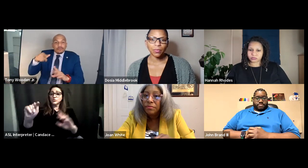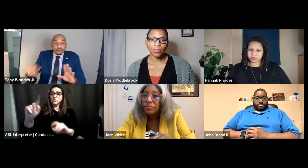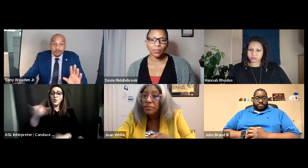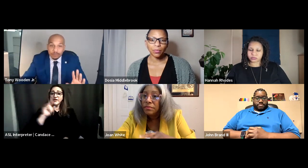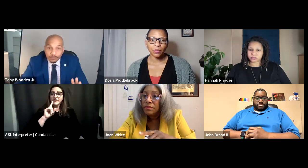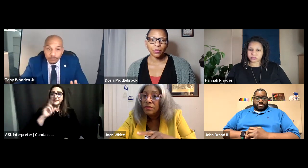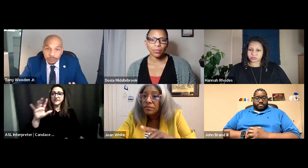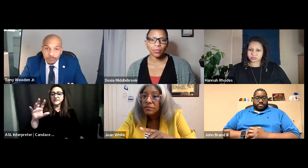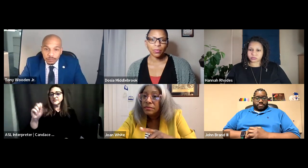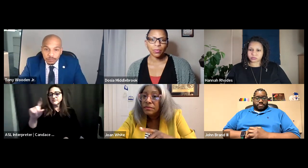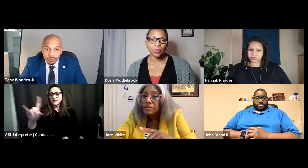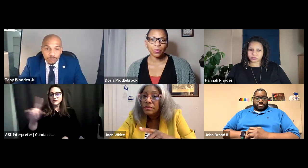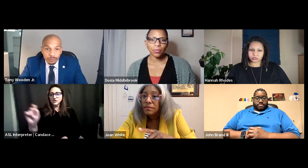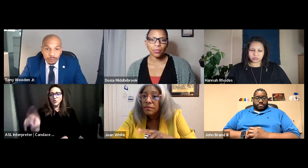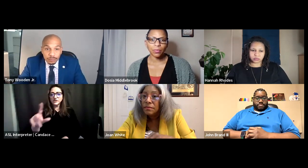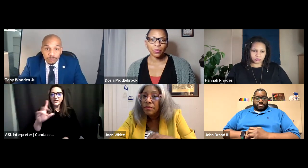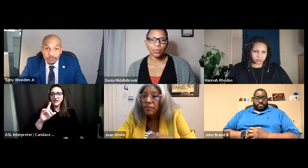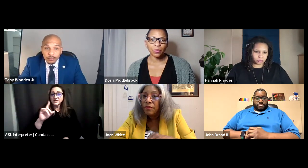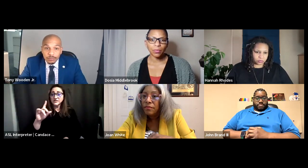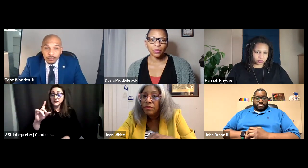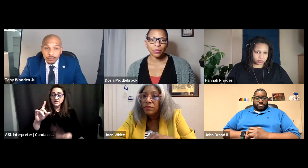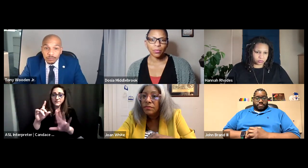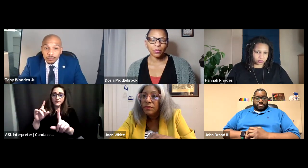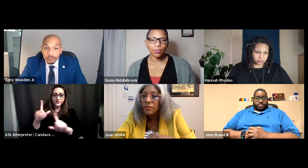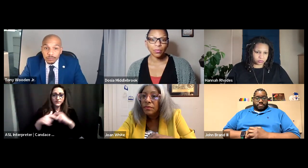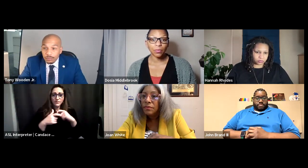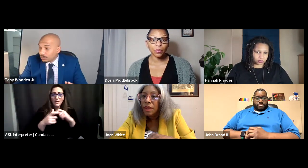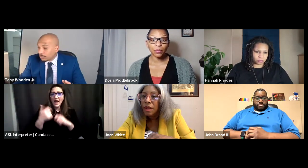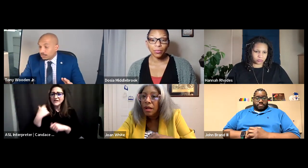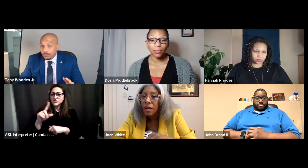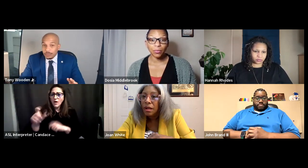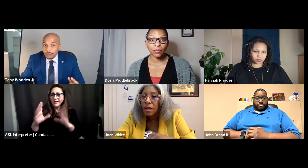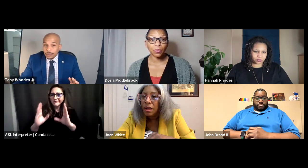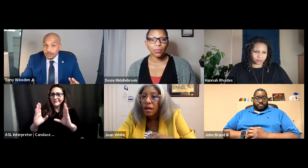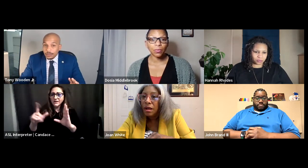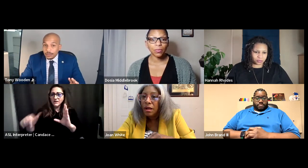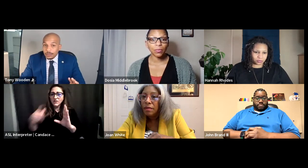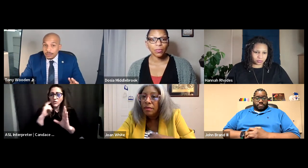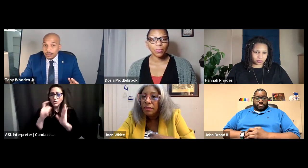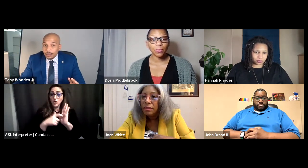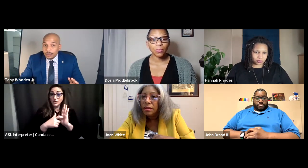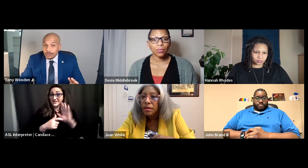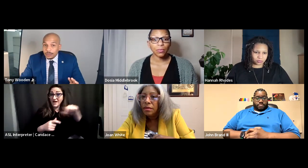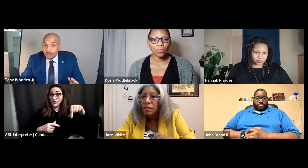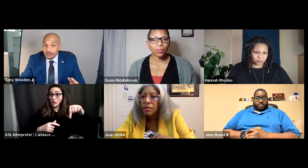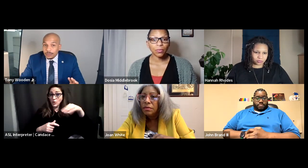not a question, rather. I was just wondering or wanted to call your attention to the fact that there are questions in the Q&A